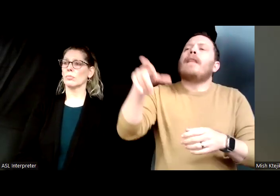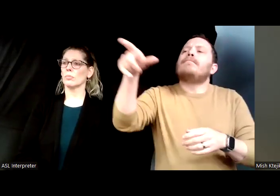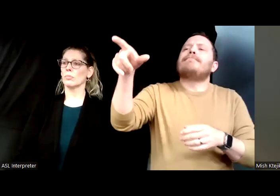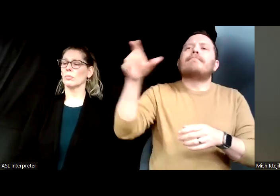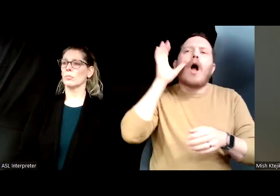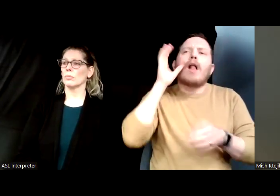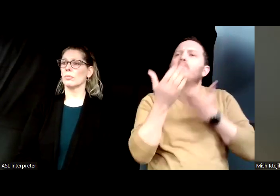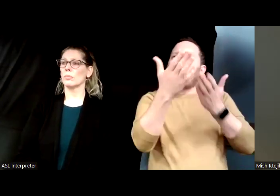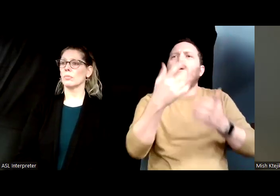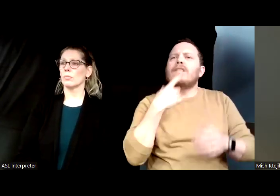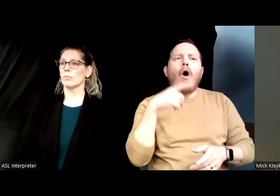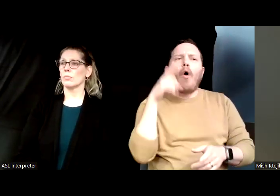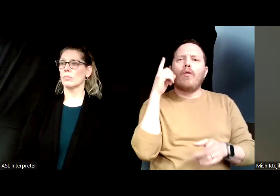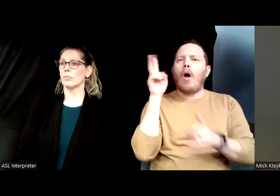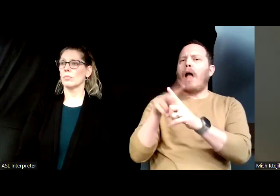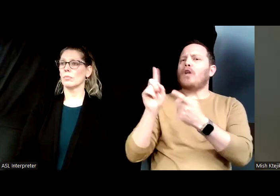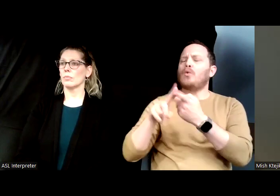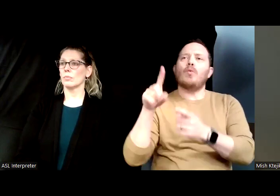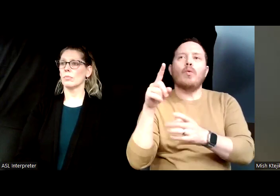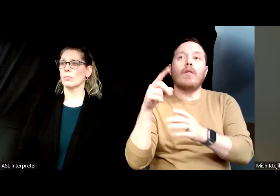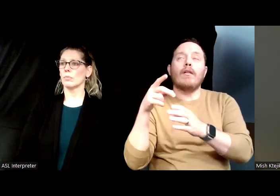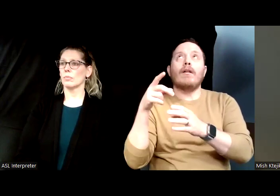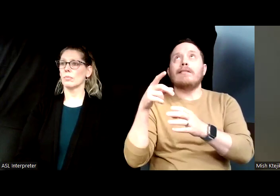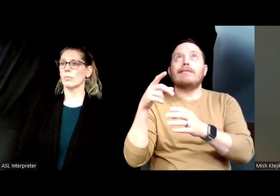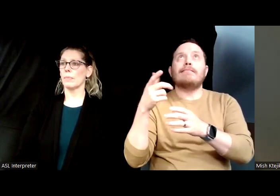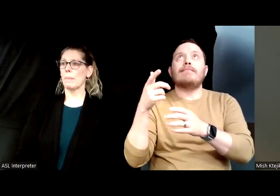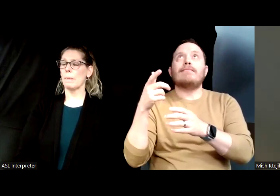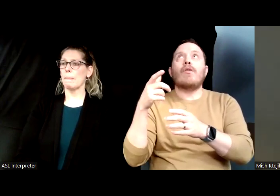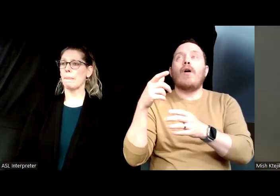again, Colleen was just saying that